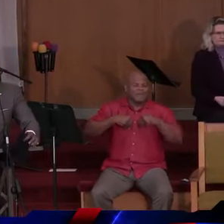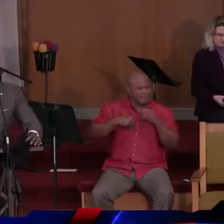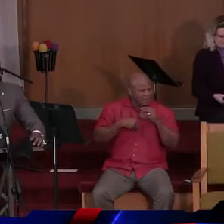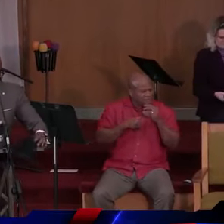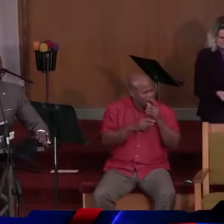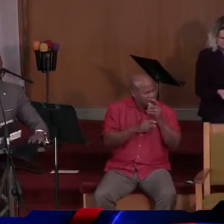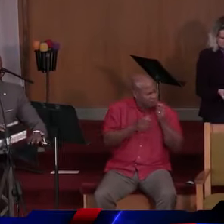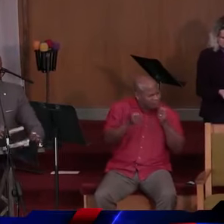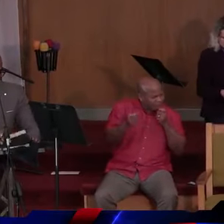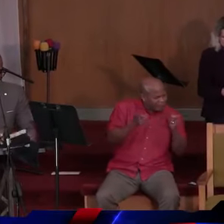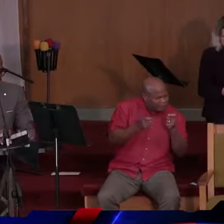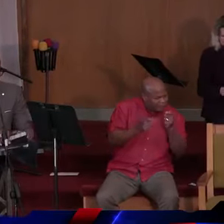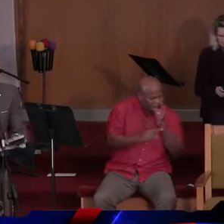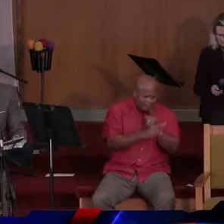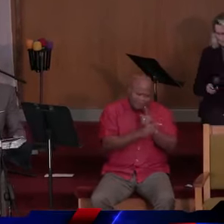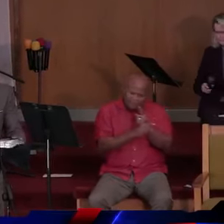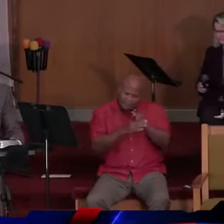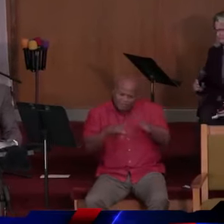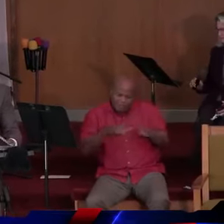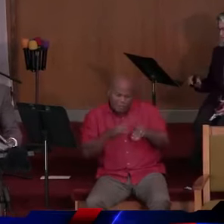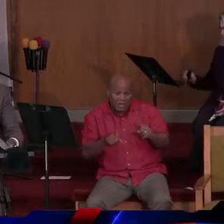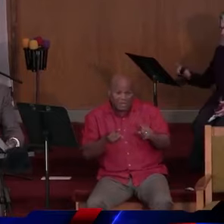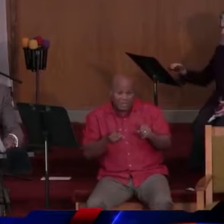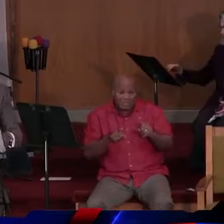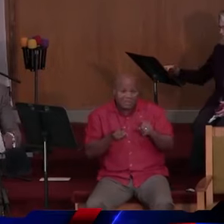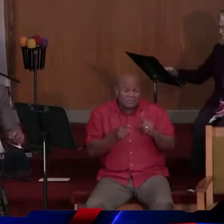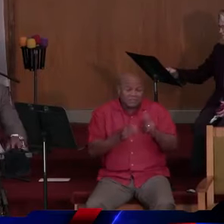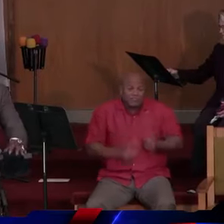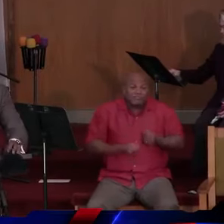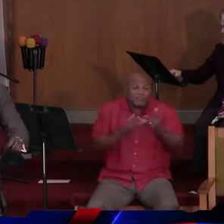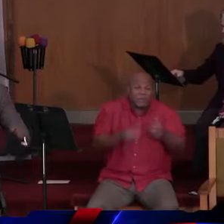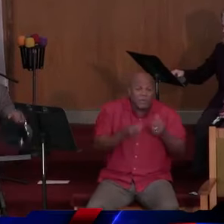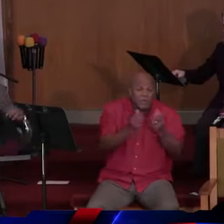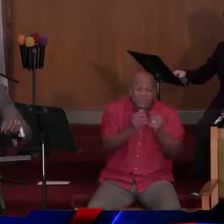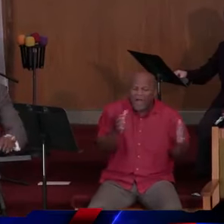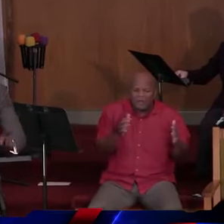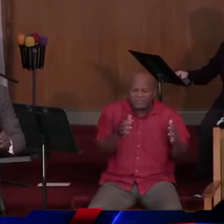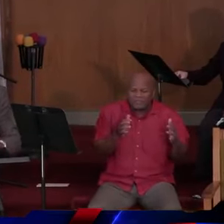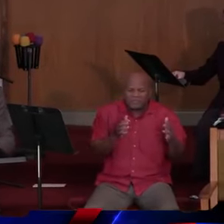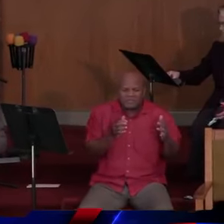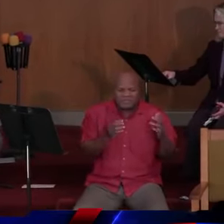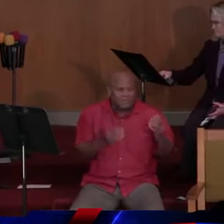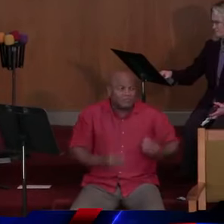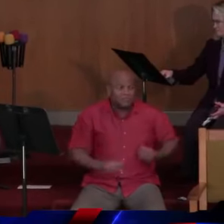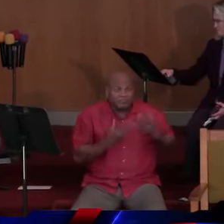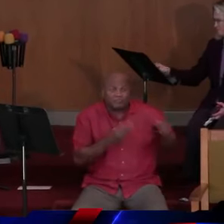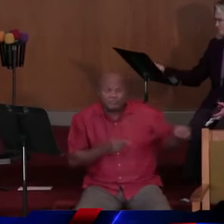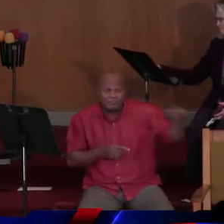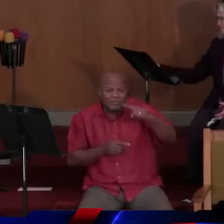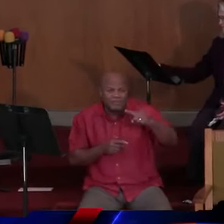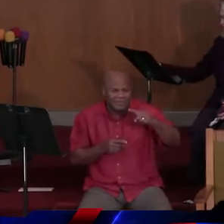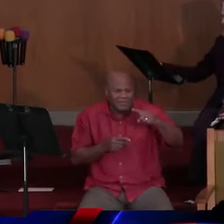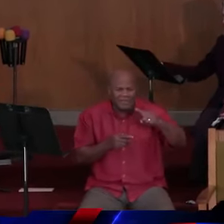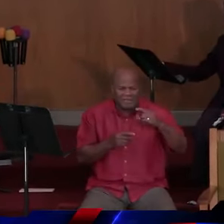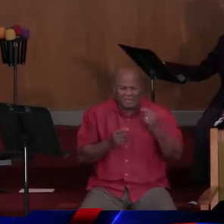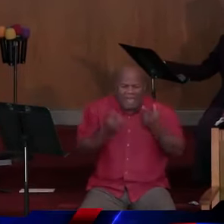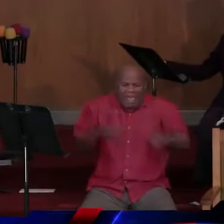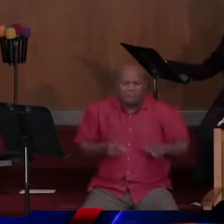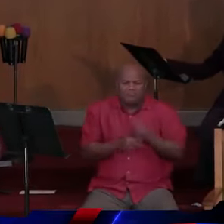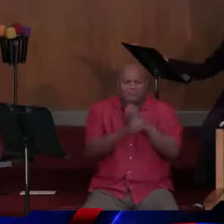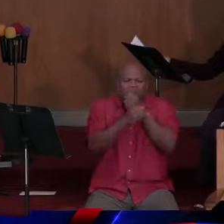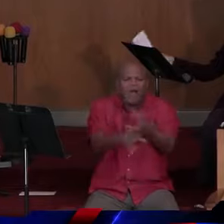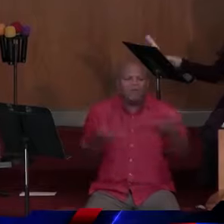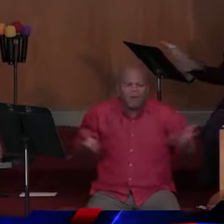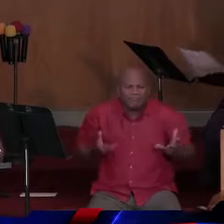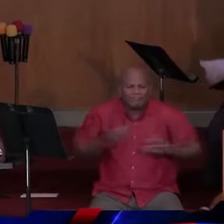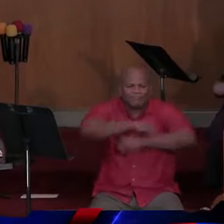but information without inspiration leads to just mere perspiration. I pray that He anoint every word that is written,